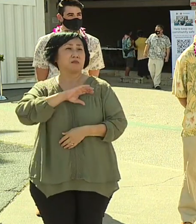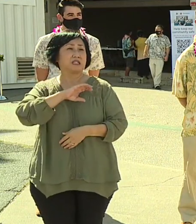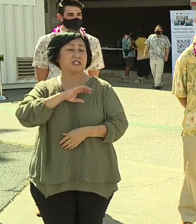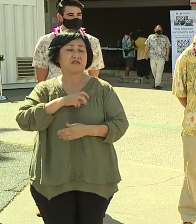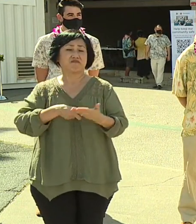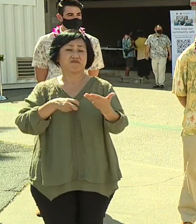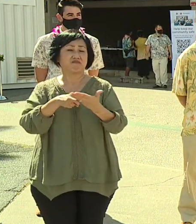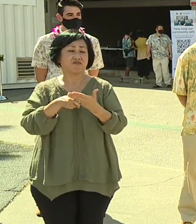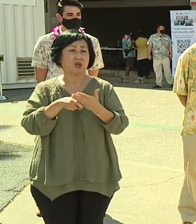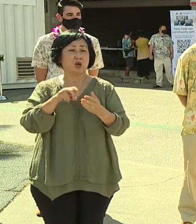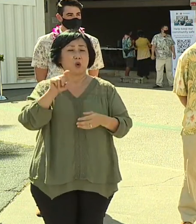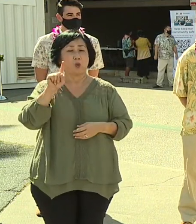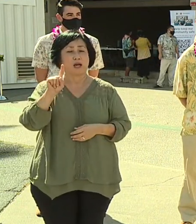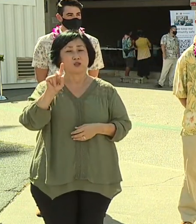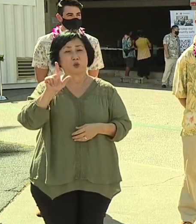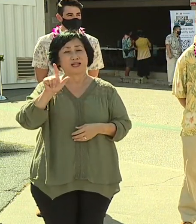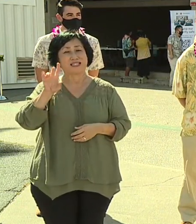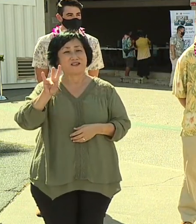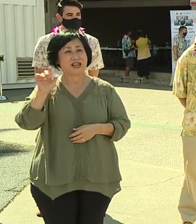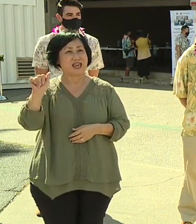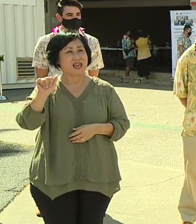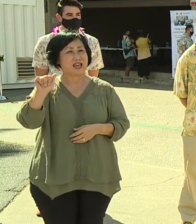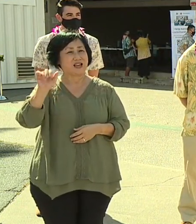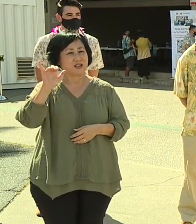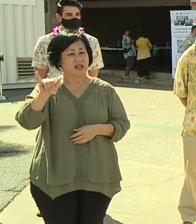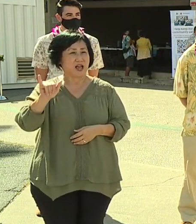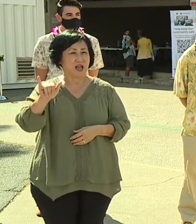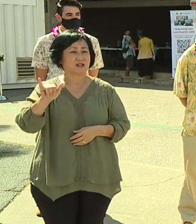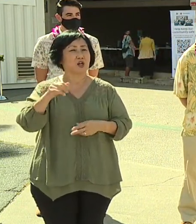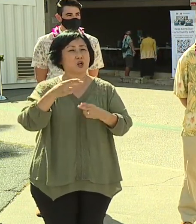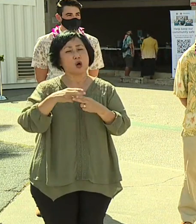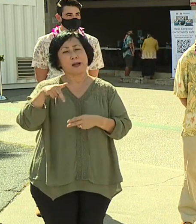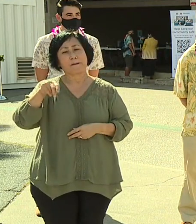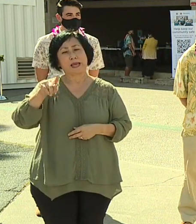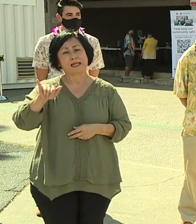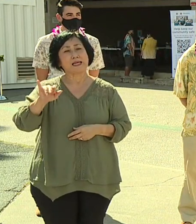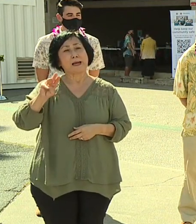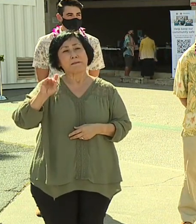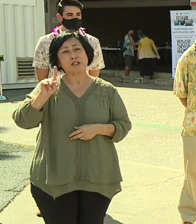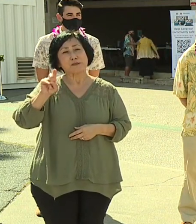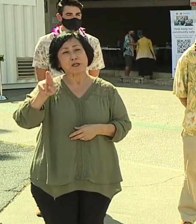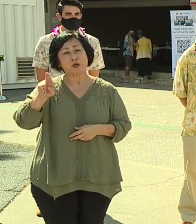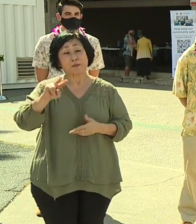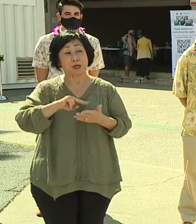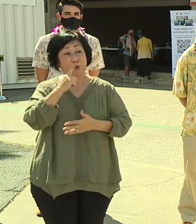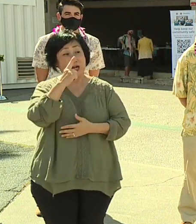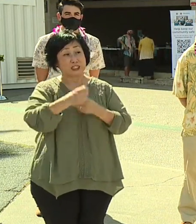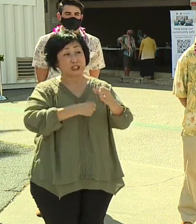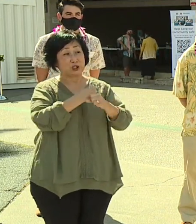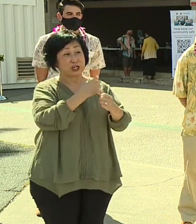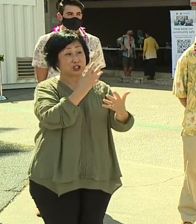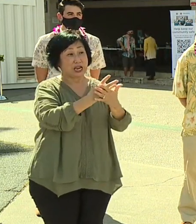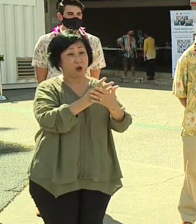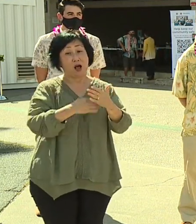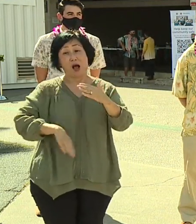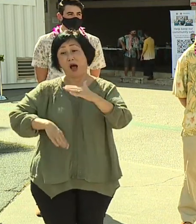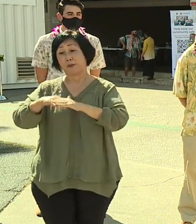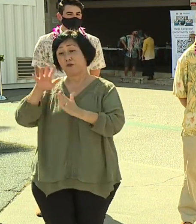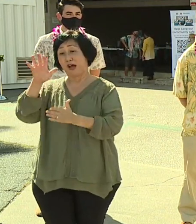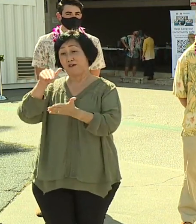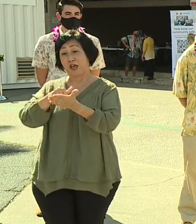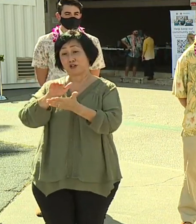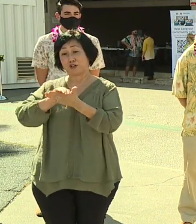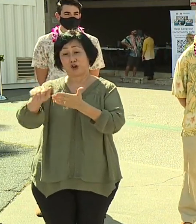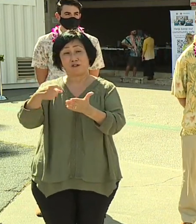Section 127A, which is a petty misdemeanor, meaning 1 year in jail and up to $5,000 in